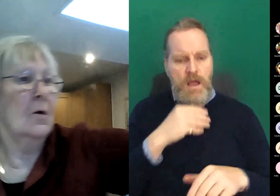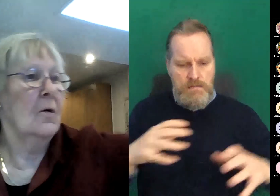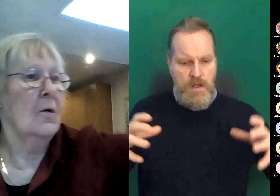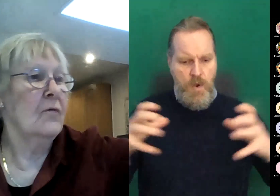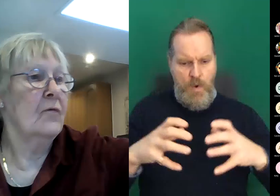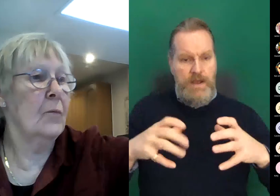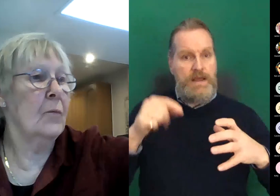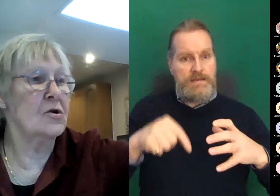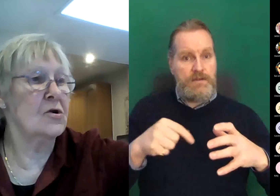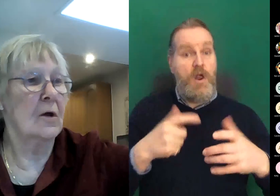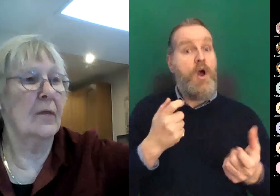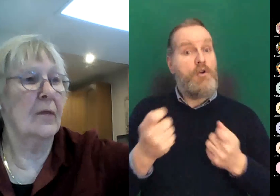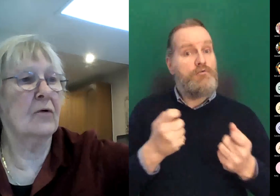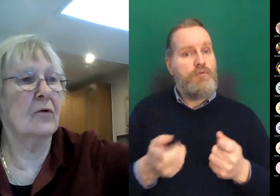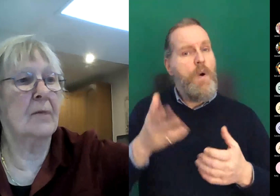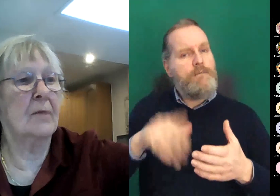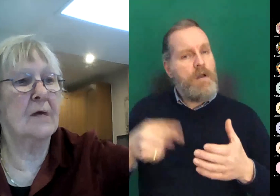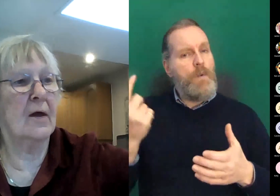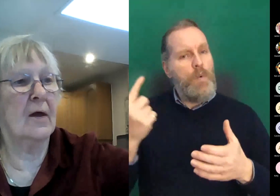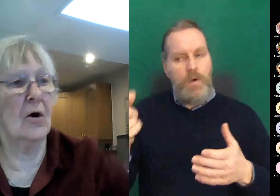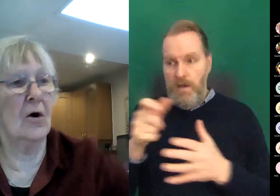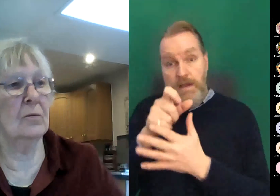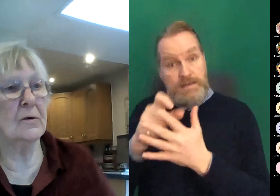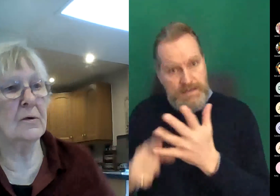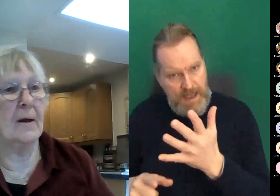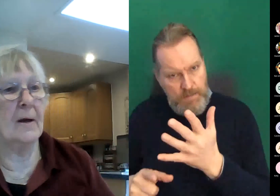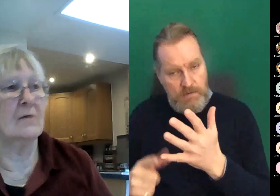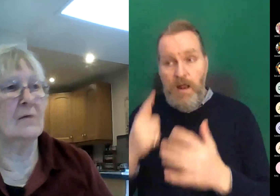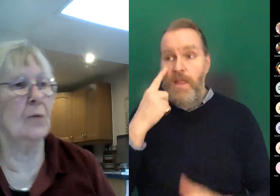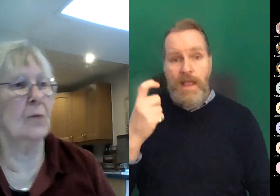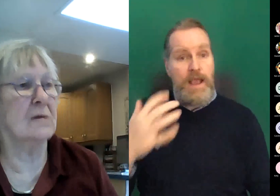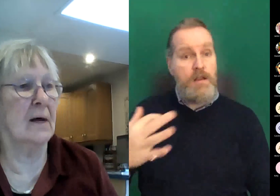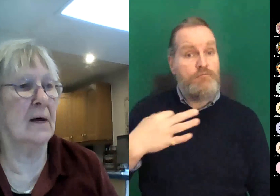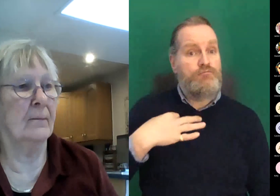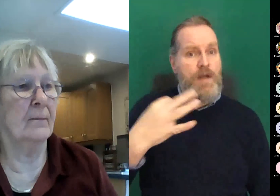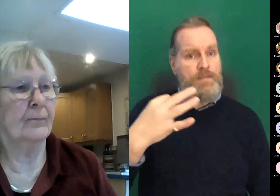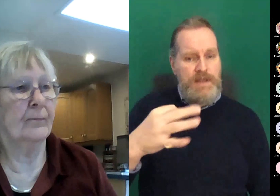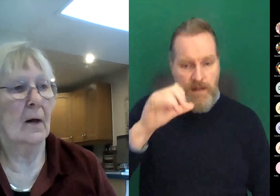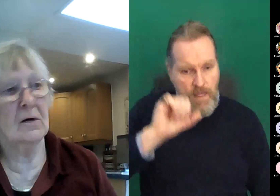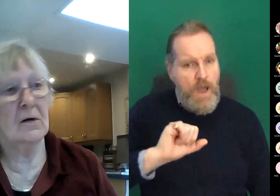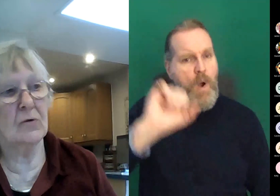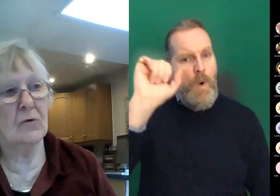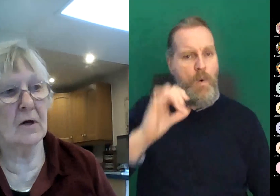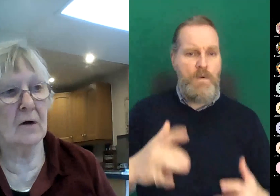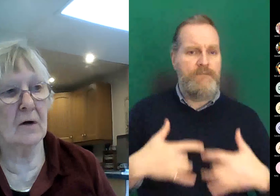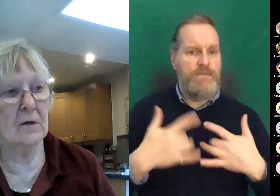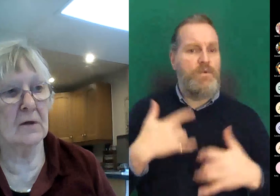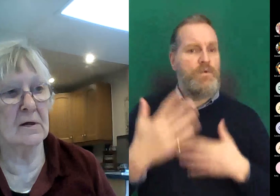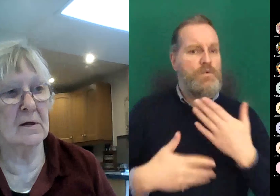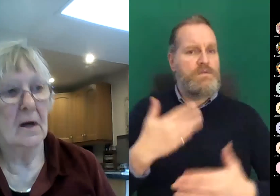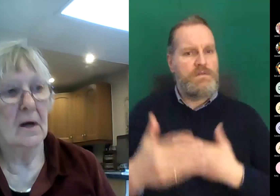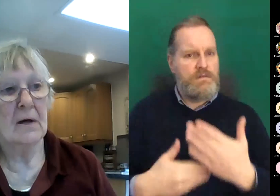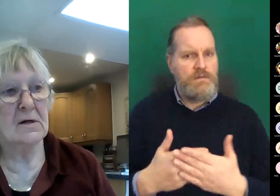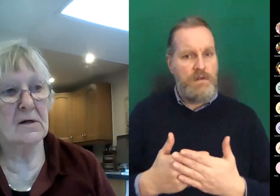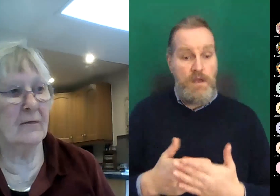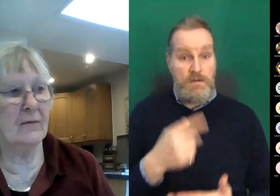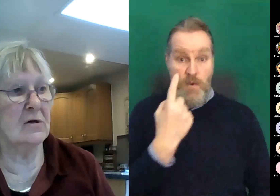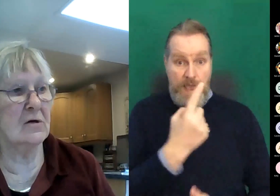people, from which they could represent their own perspectives and ways ahead. And he wrote to The Guardian